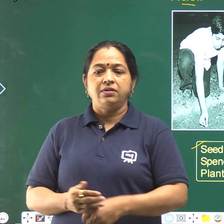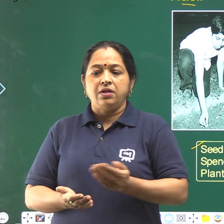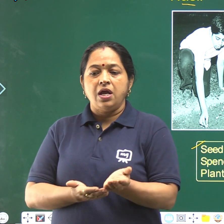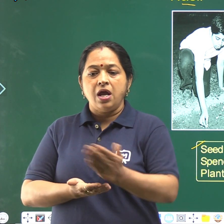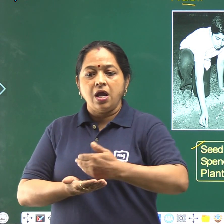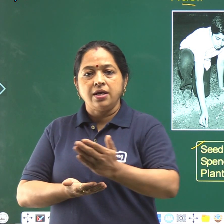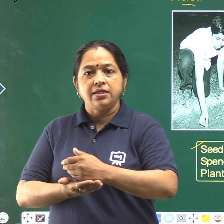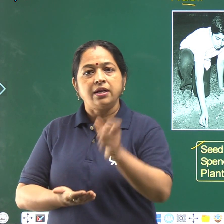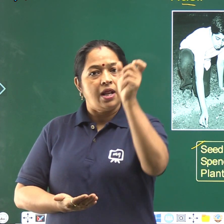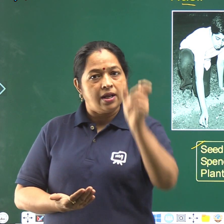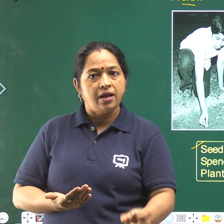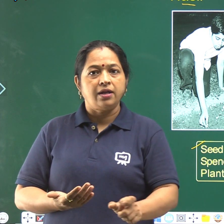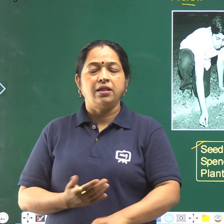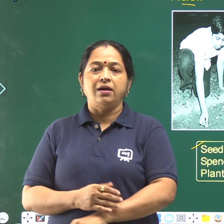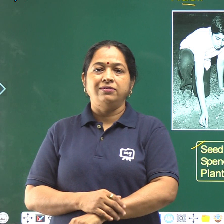sangrahkarta.